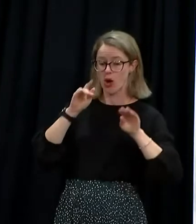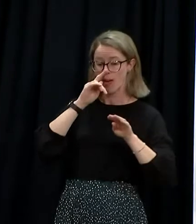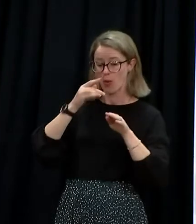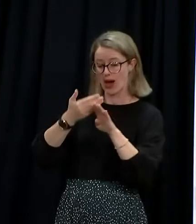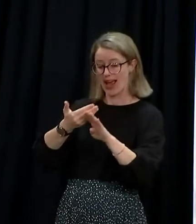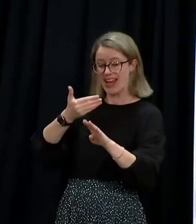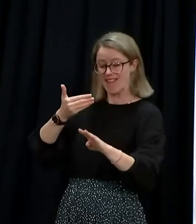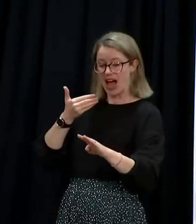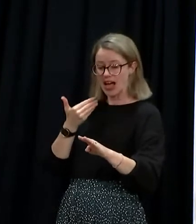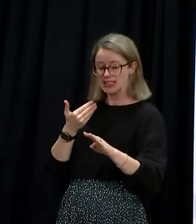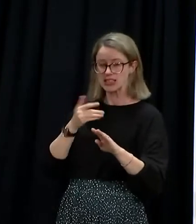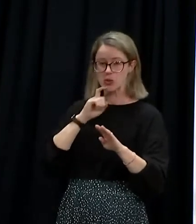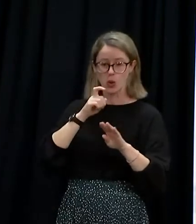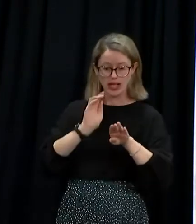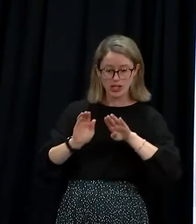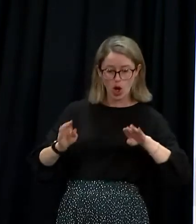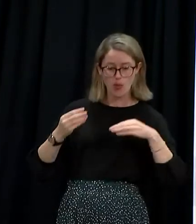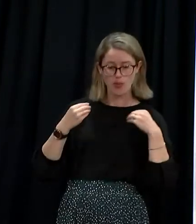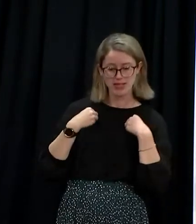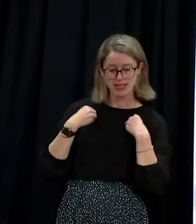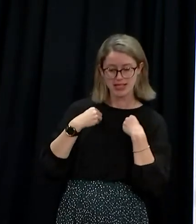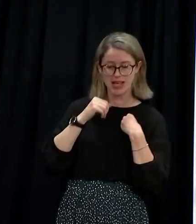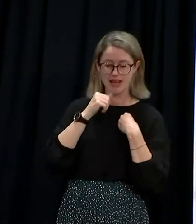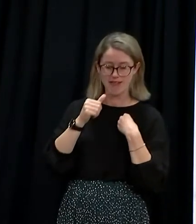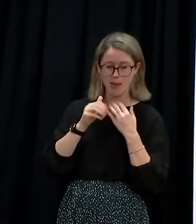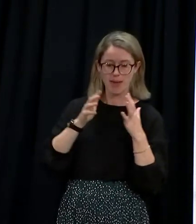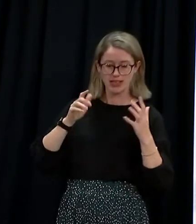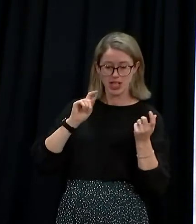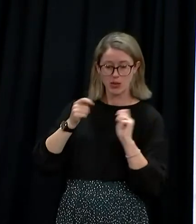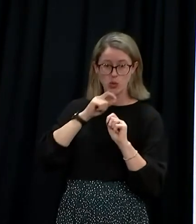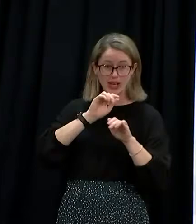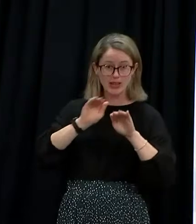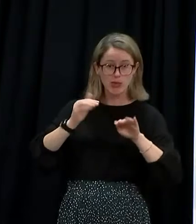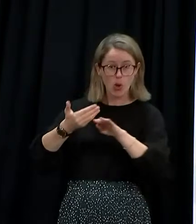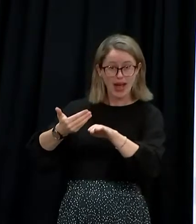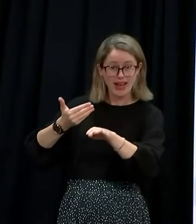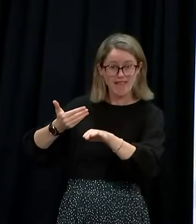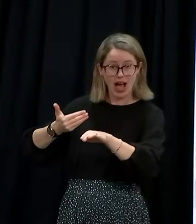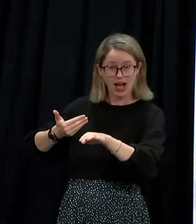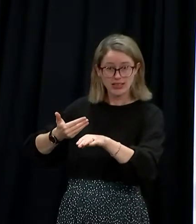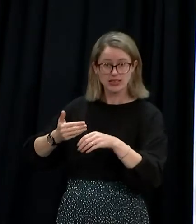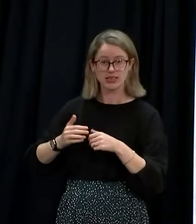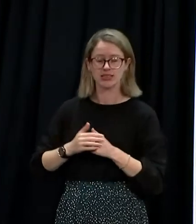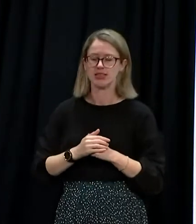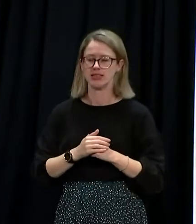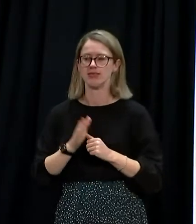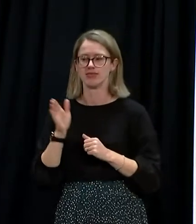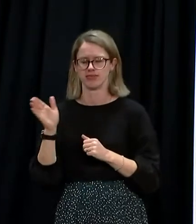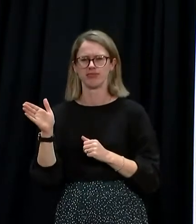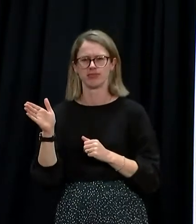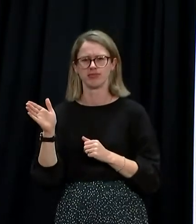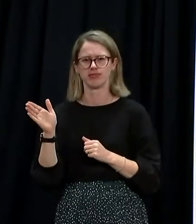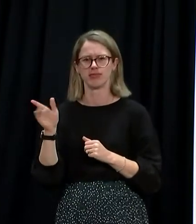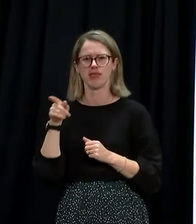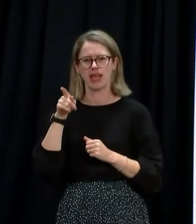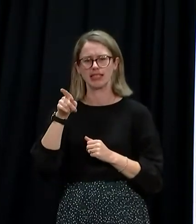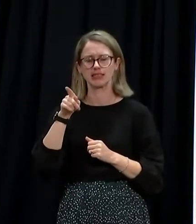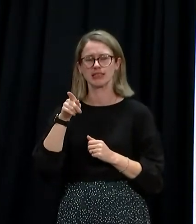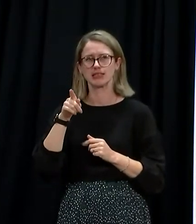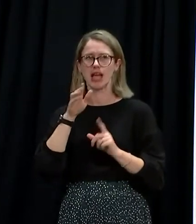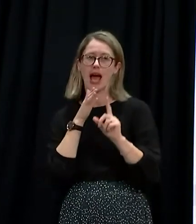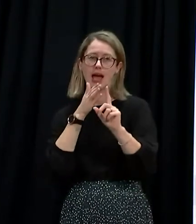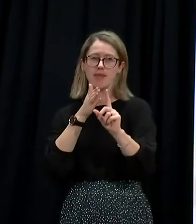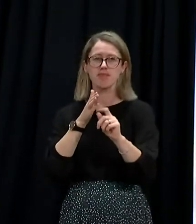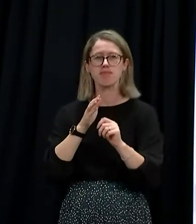enough time to let businesses and people know that if there are going to be significant changes. Look, that's always our endeavour. But